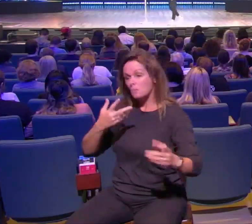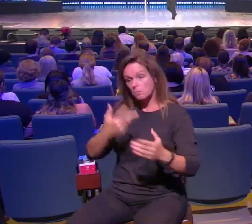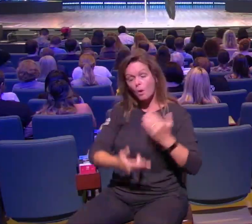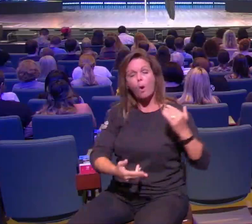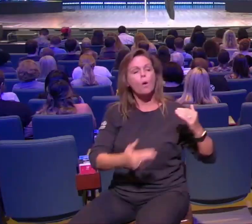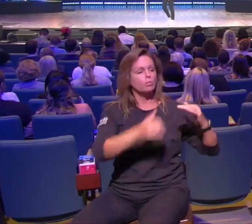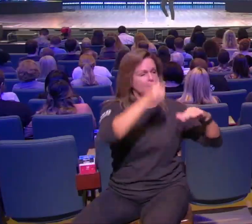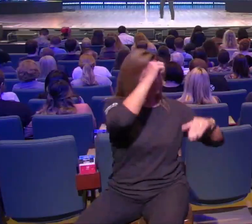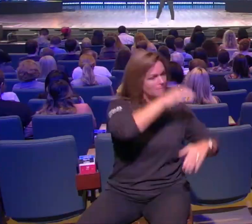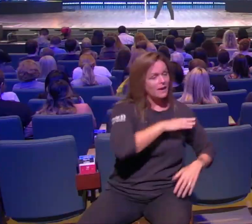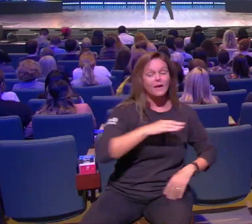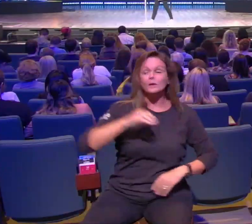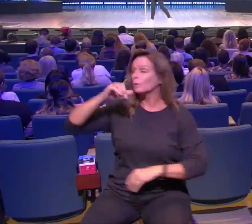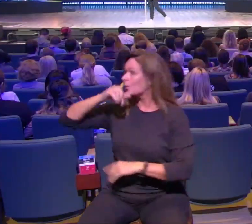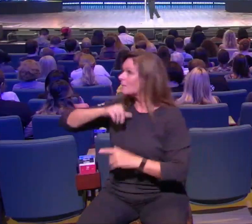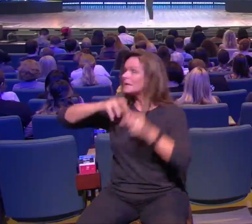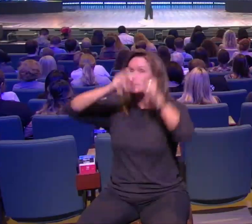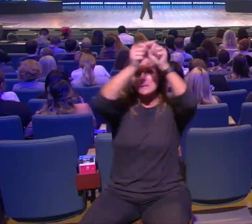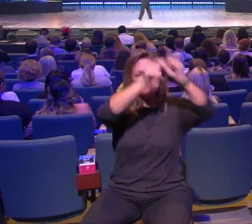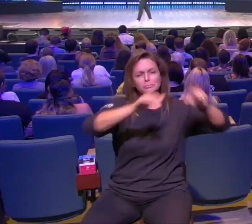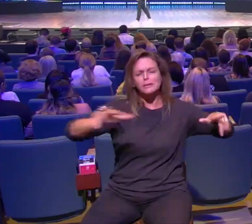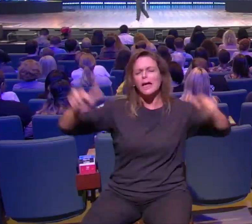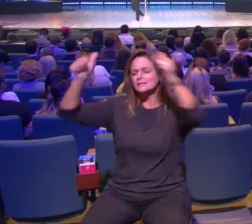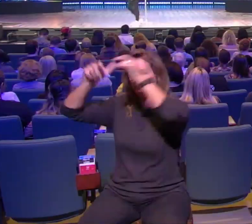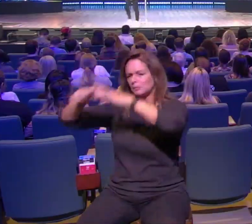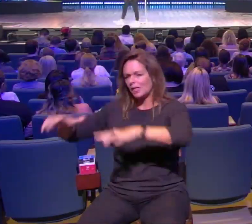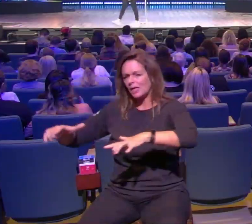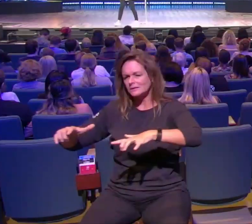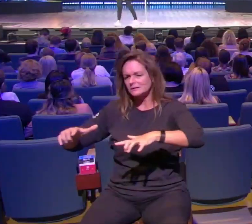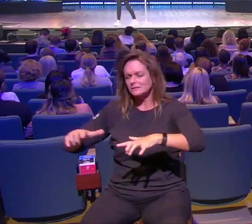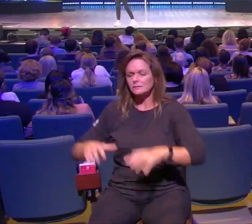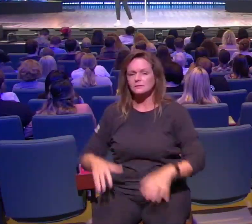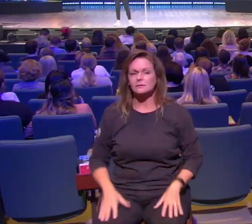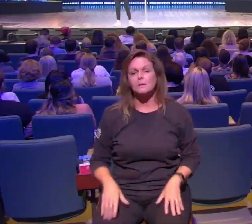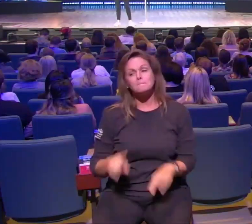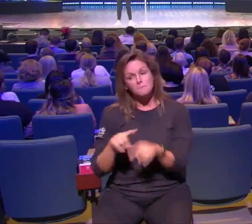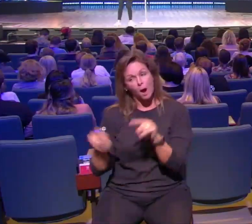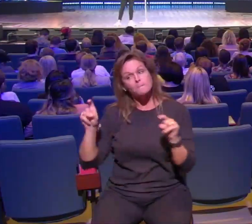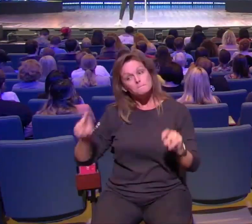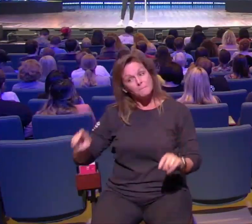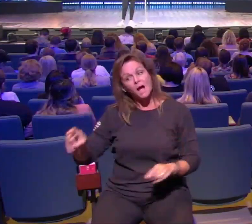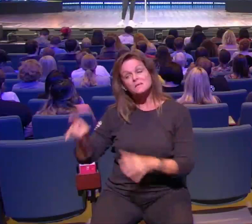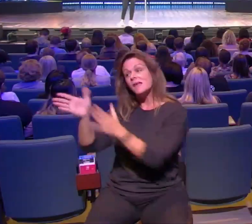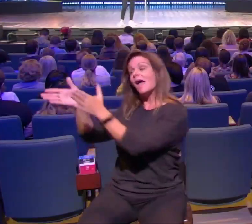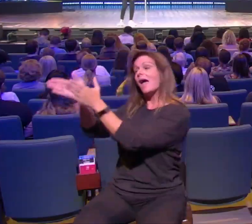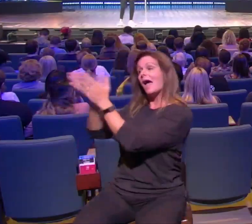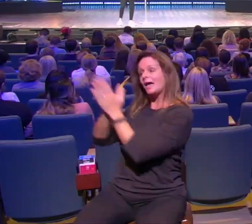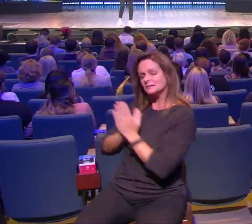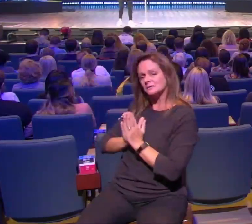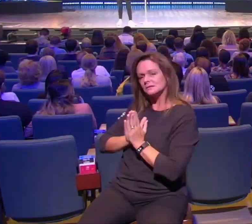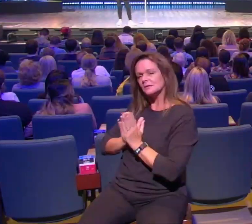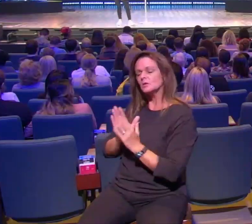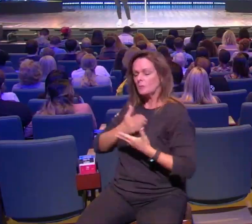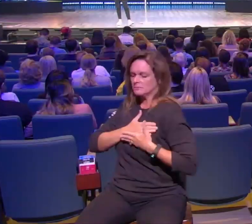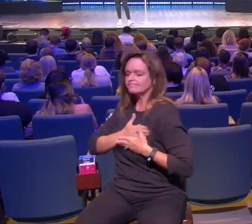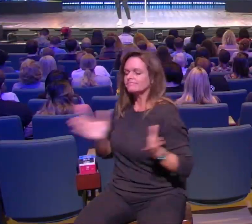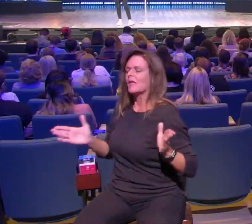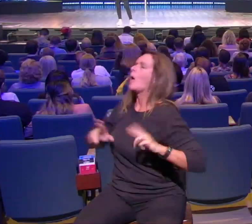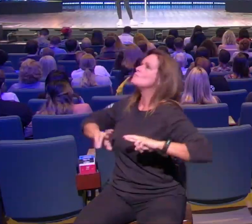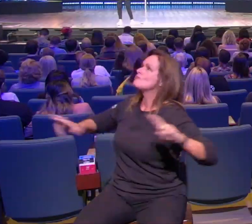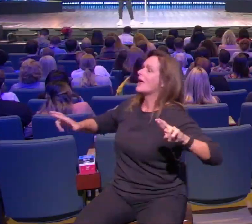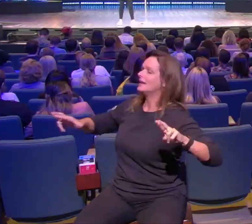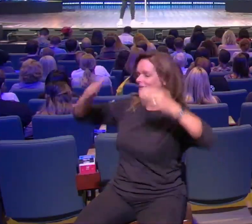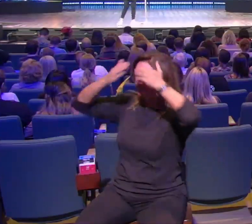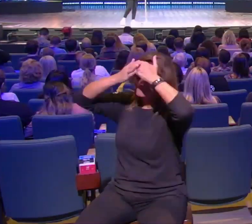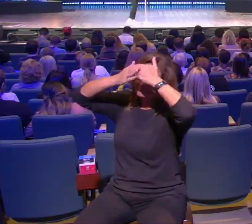to you and step into the inheritance that God has for you. You may have made a mistake, but I want you to know you are